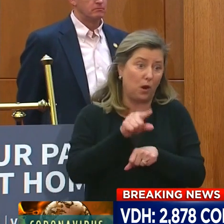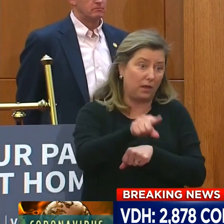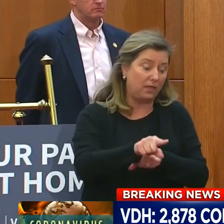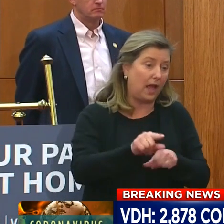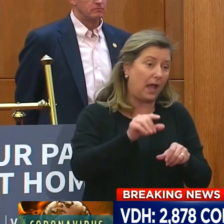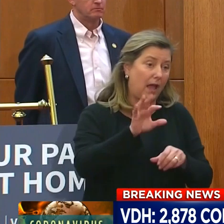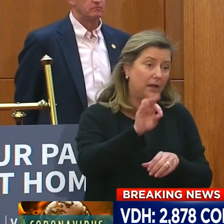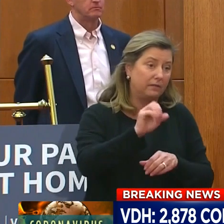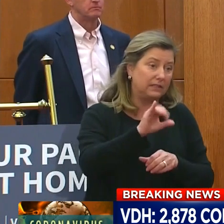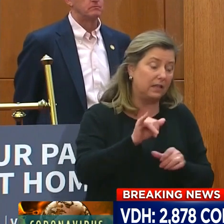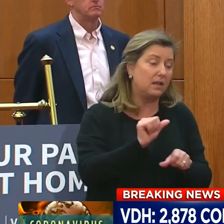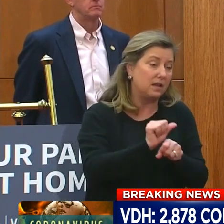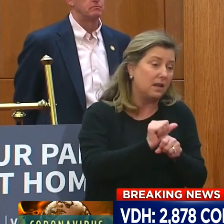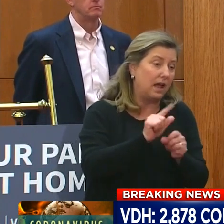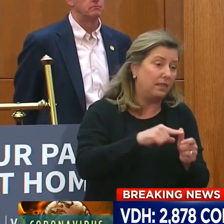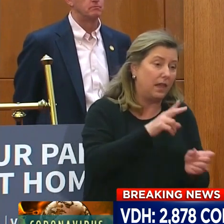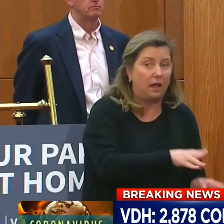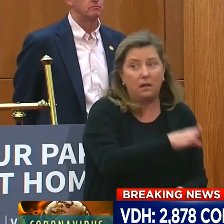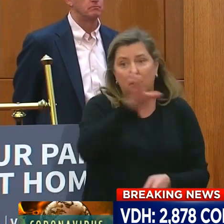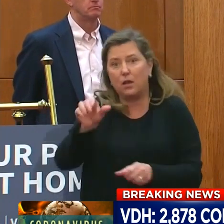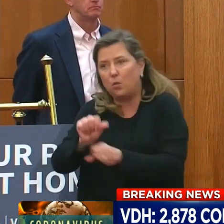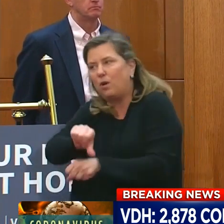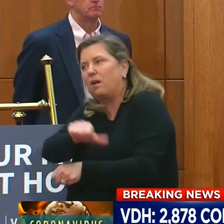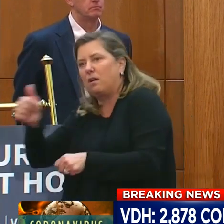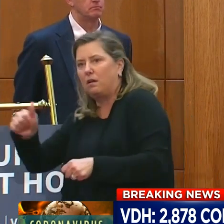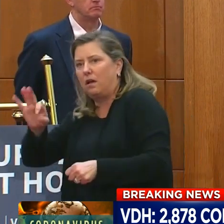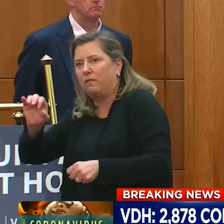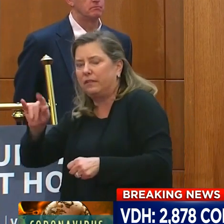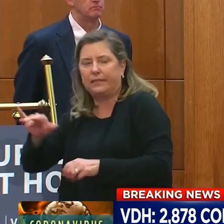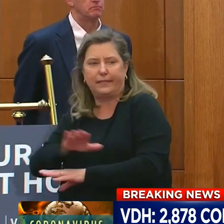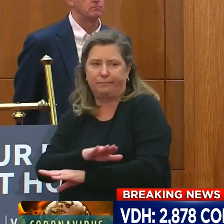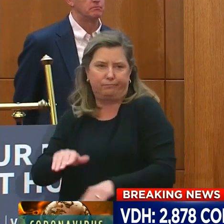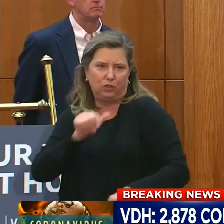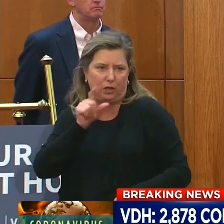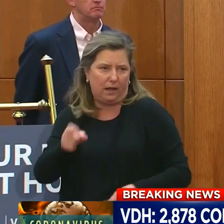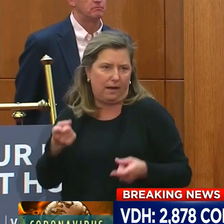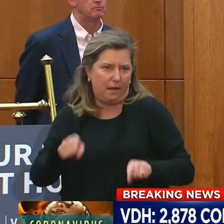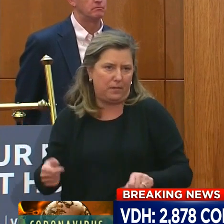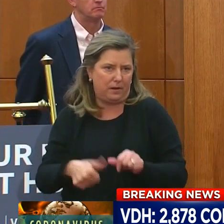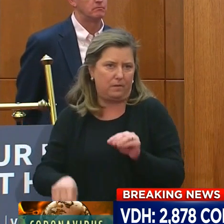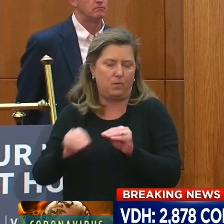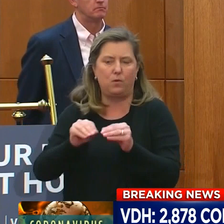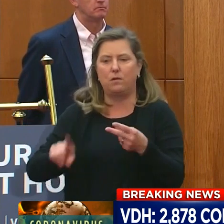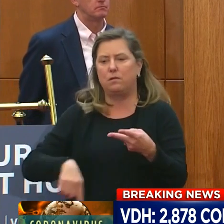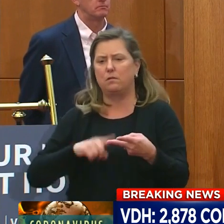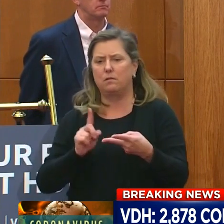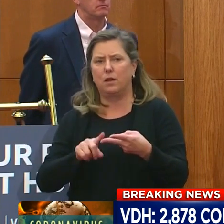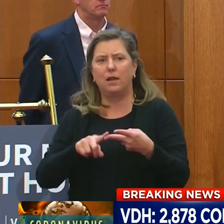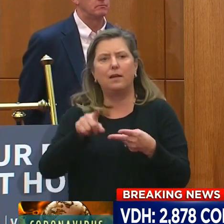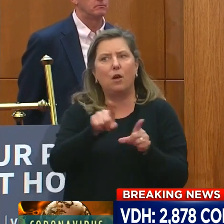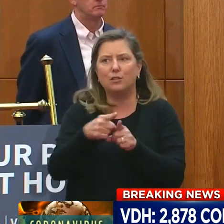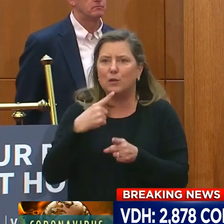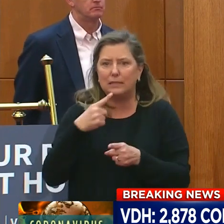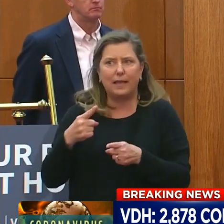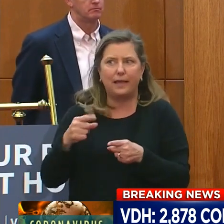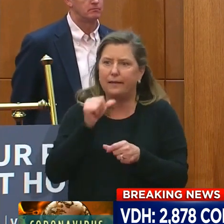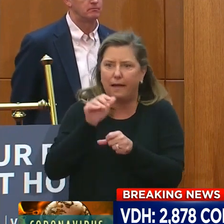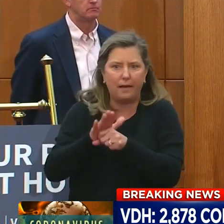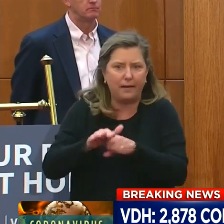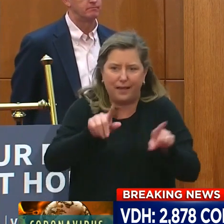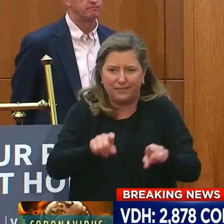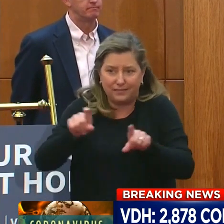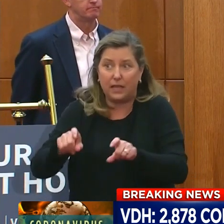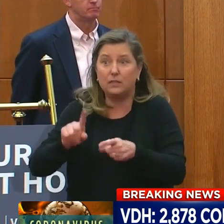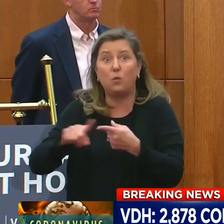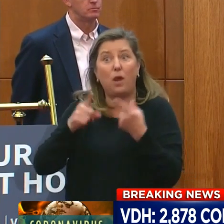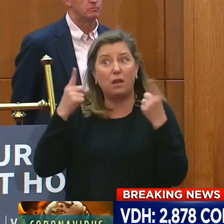going to work at another. And he also said that even though testing has been in short supply, when they finally tested everybody